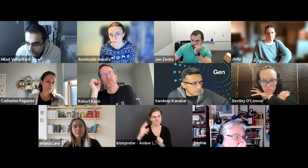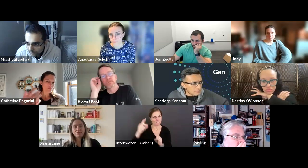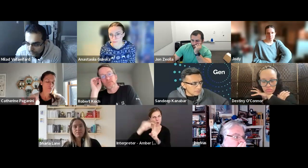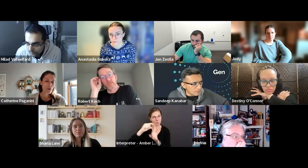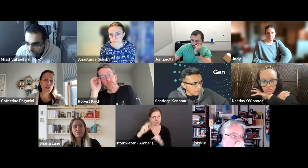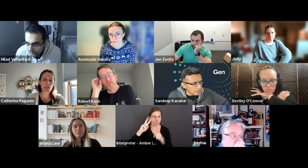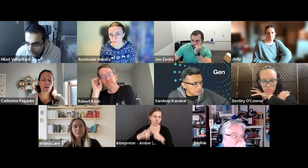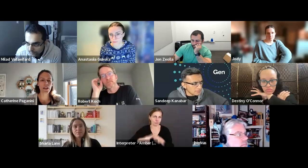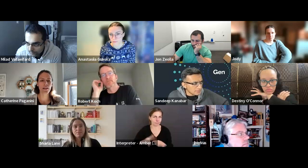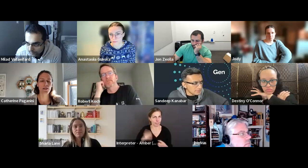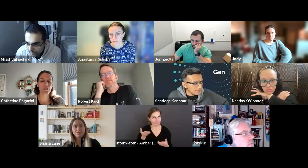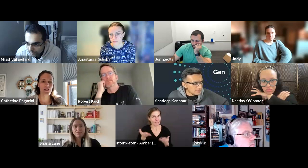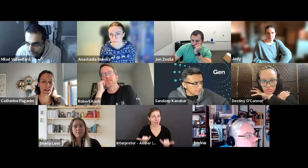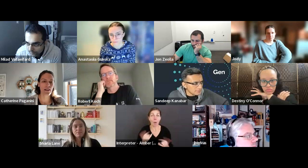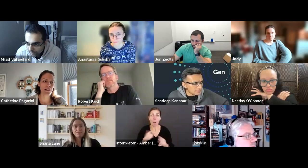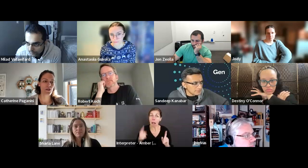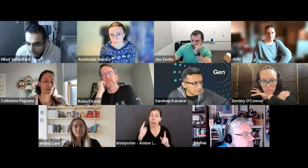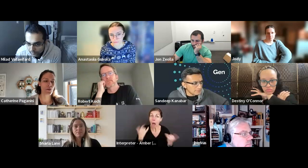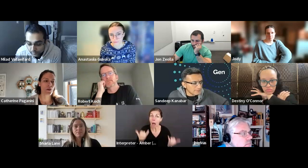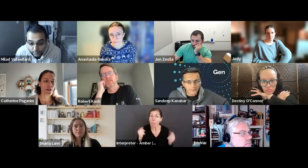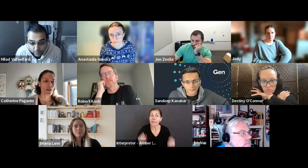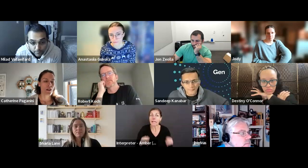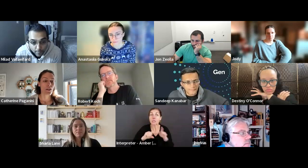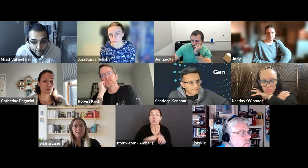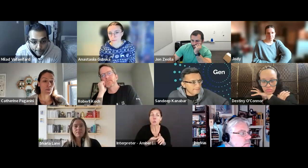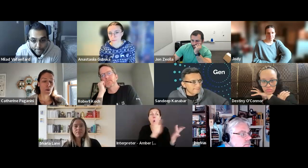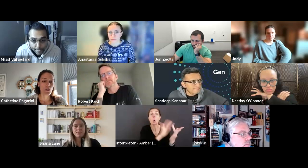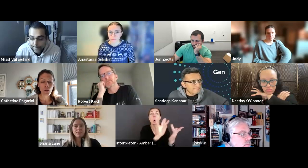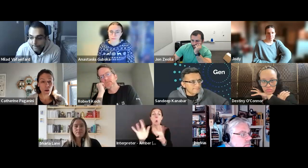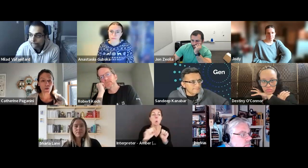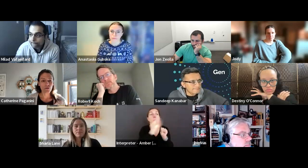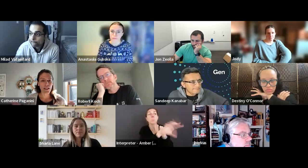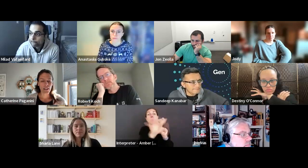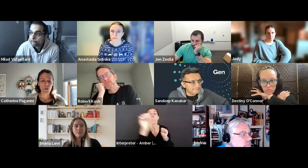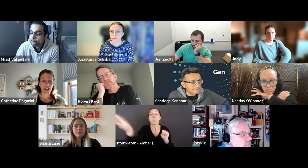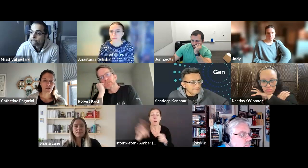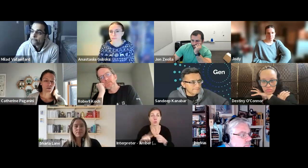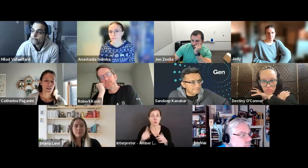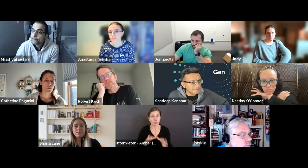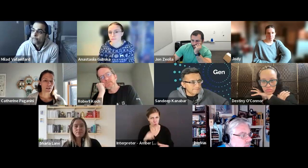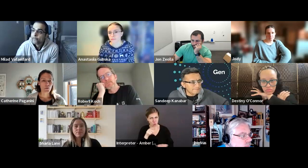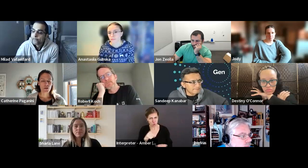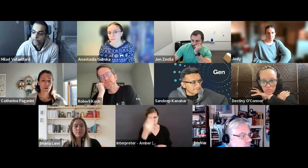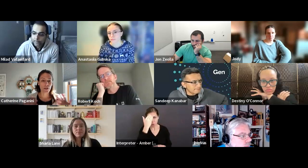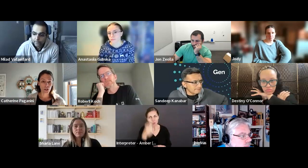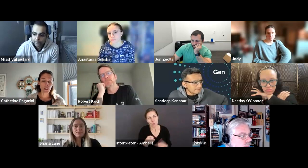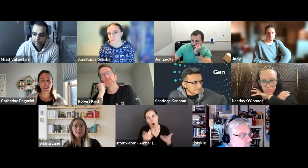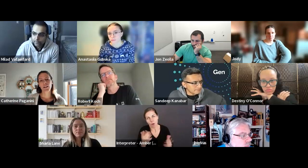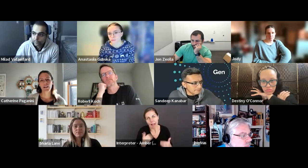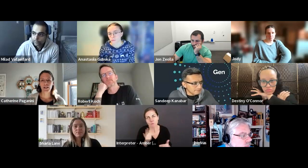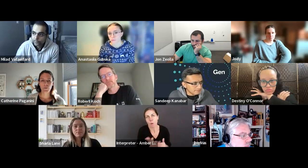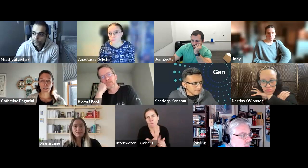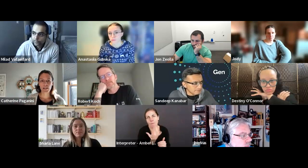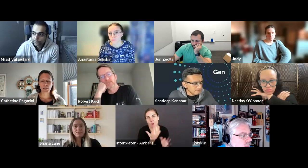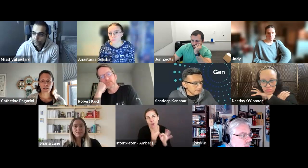start reaching out and sending this to interpreters. Like you have your favorite interpreters, you know they're